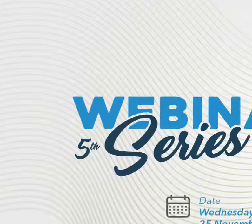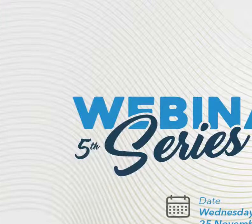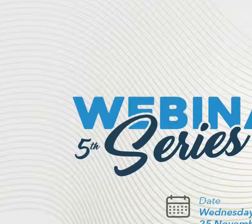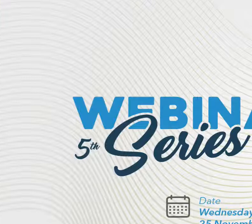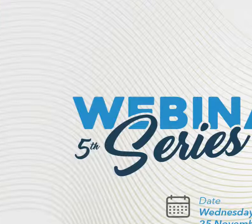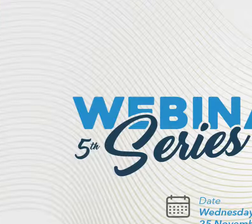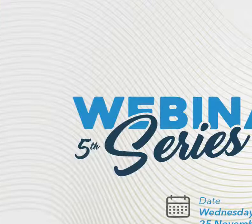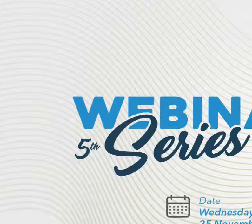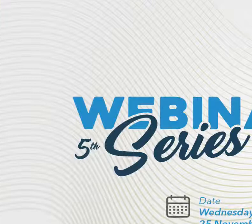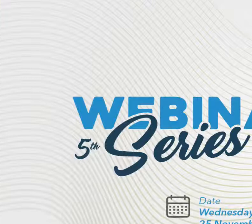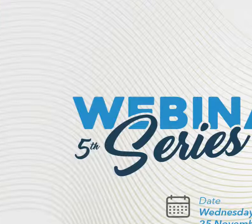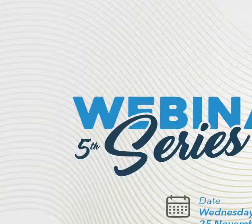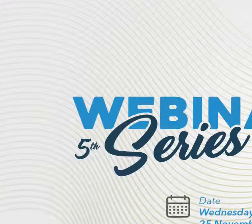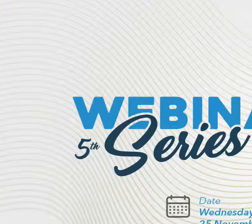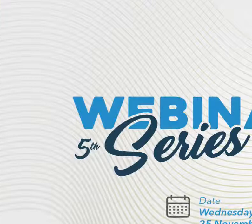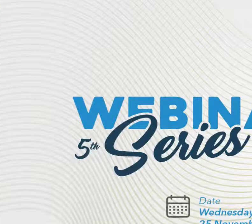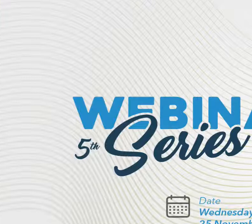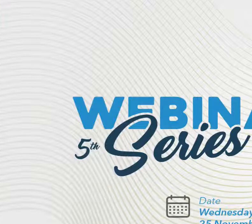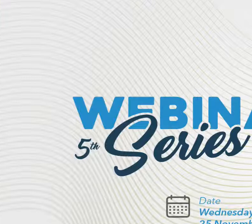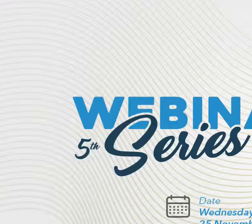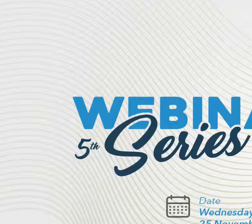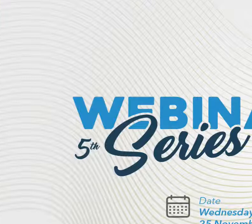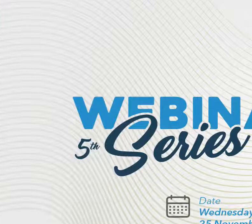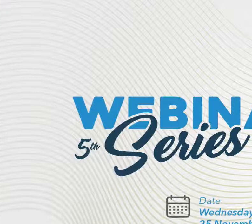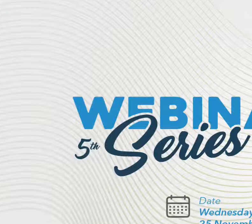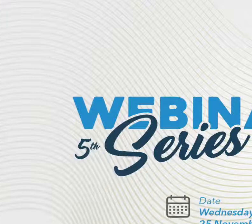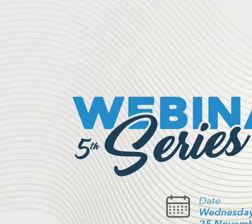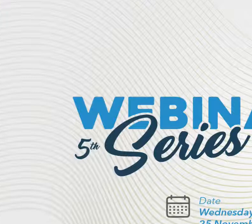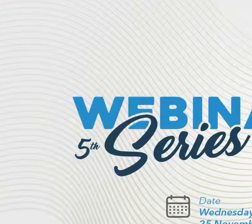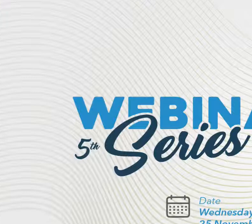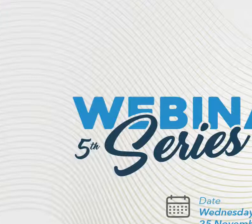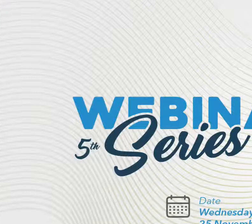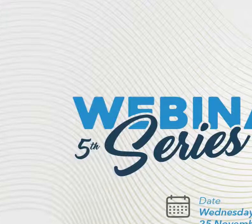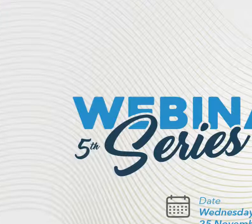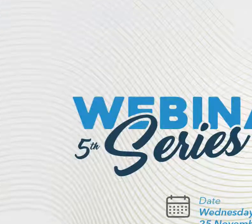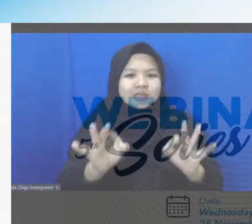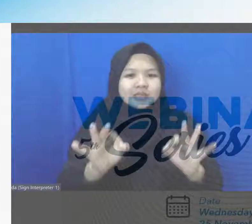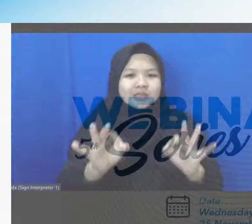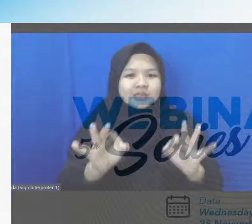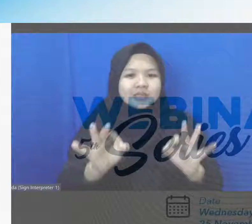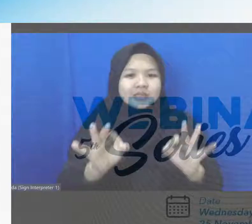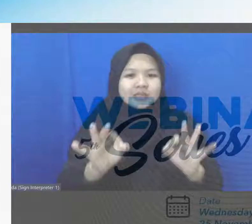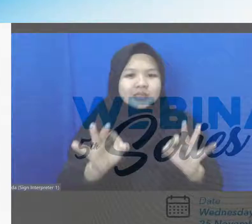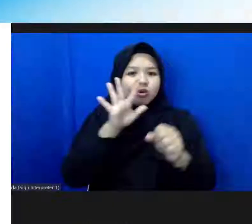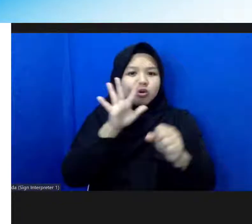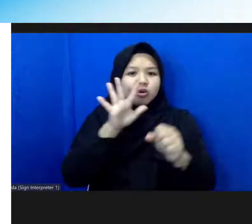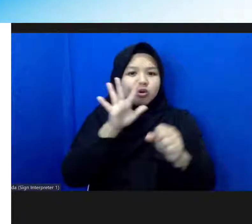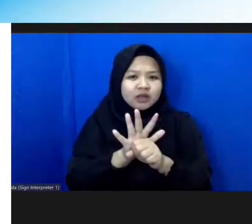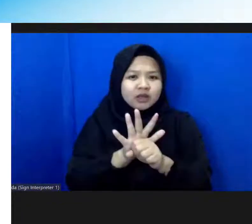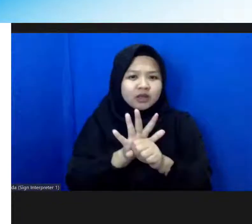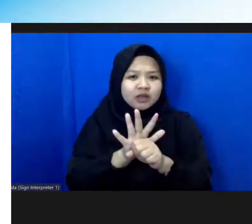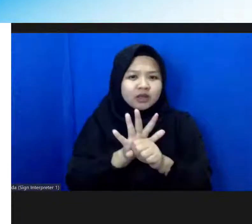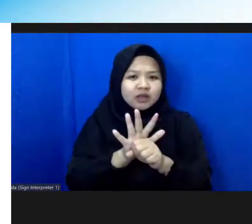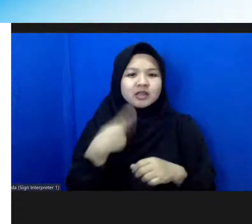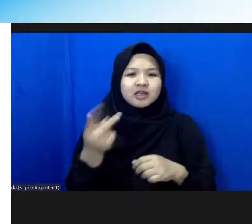say lessons learned, when COVID came, I think a lot were flat-footed